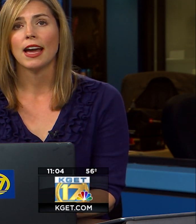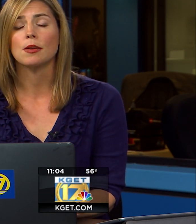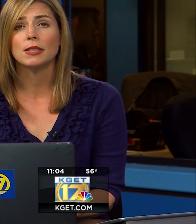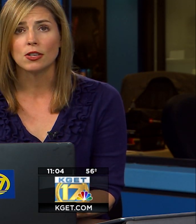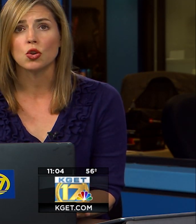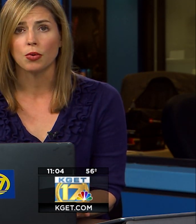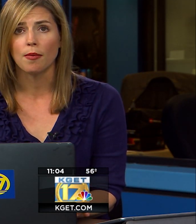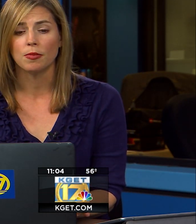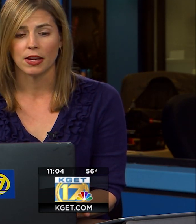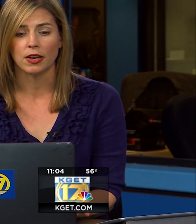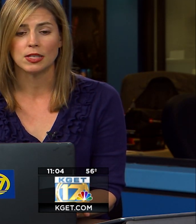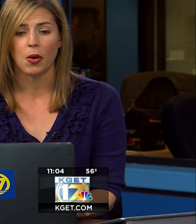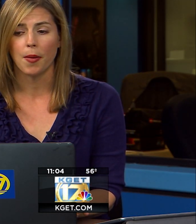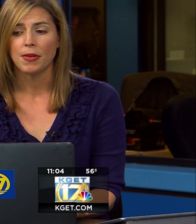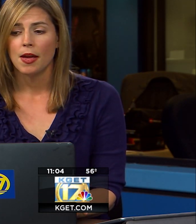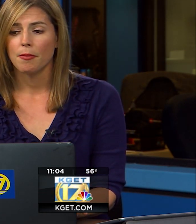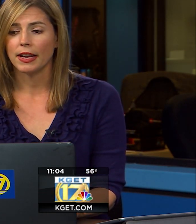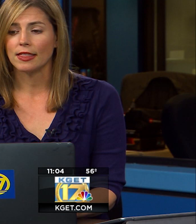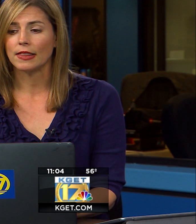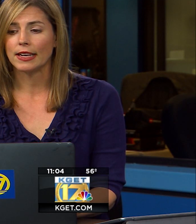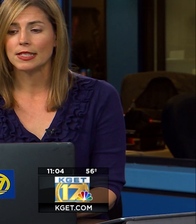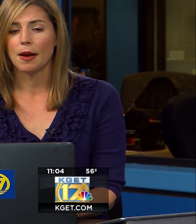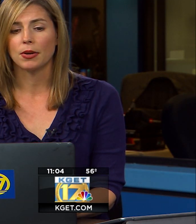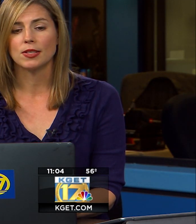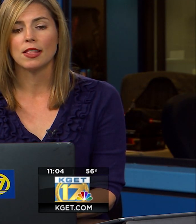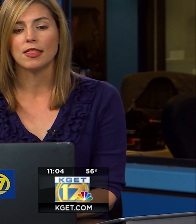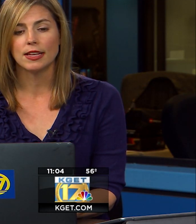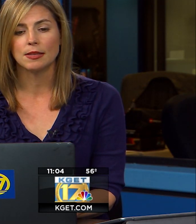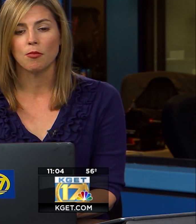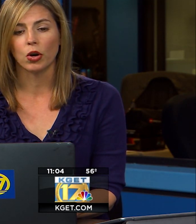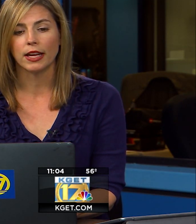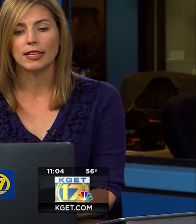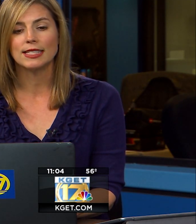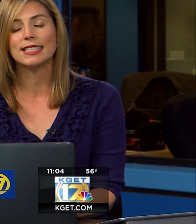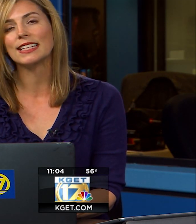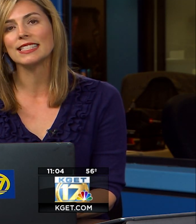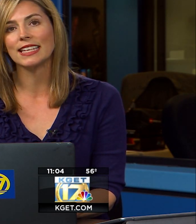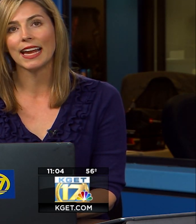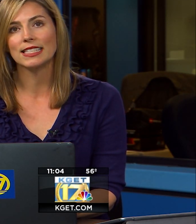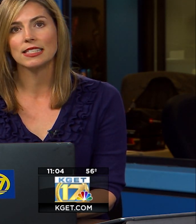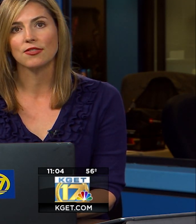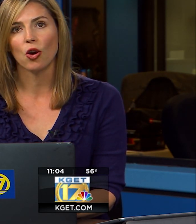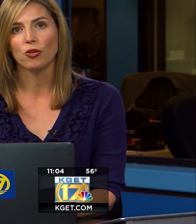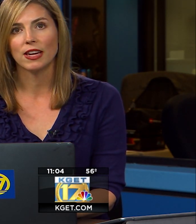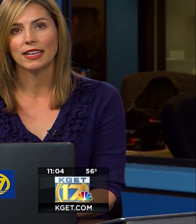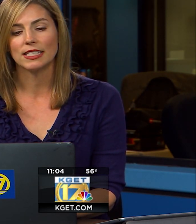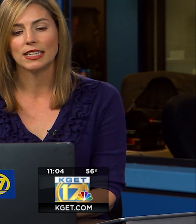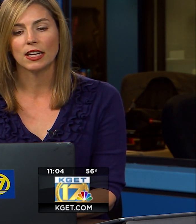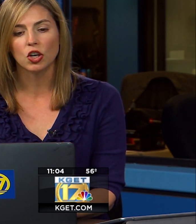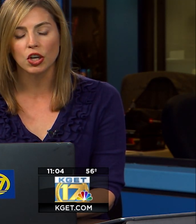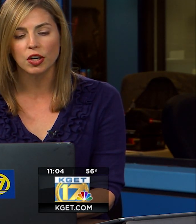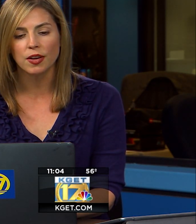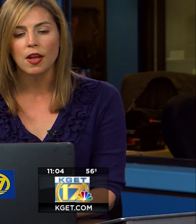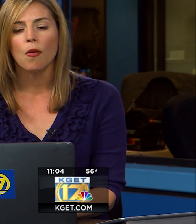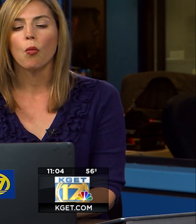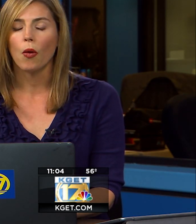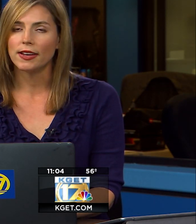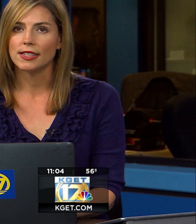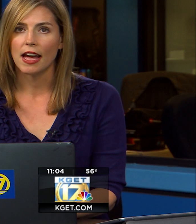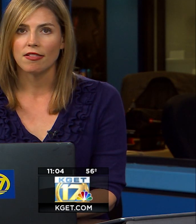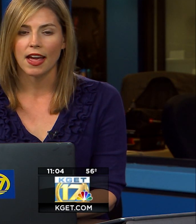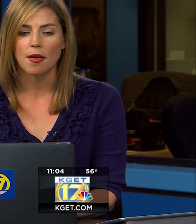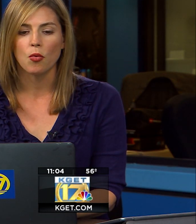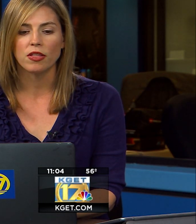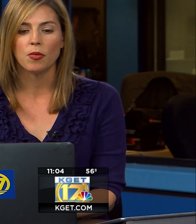population and the potential problem there as well. But again, the latest numbers this morning, 60 cases of COVID-19 in Kern,